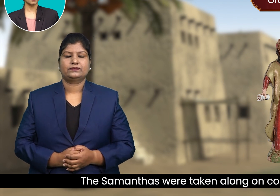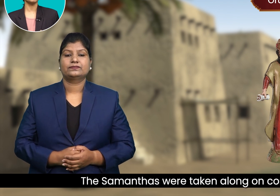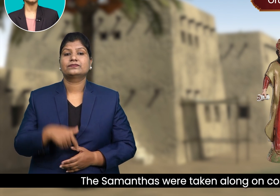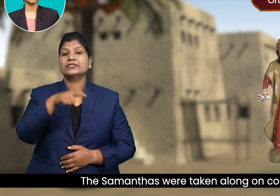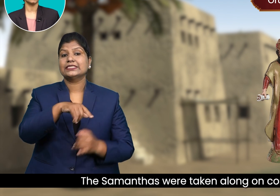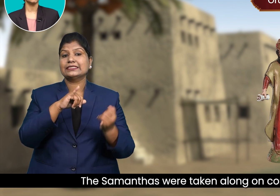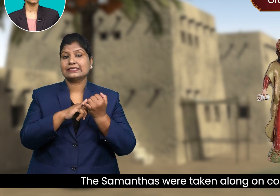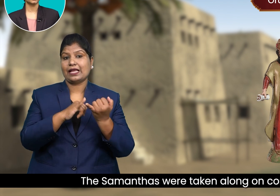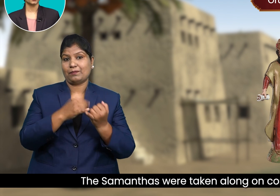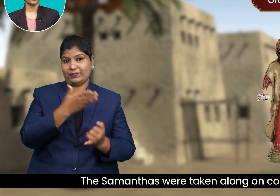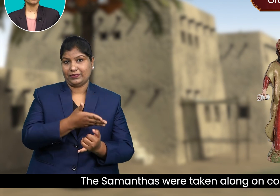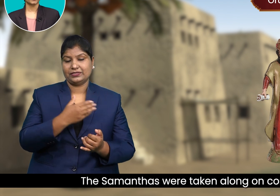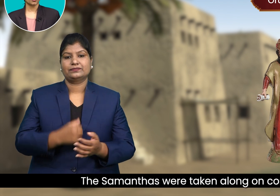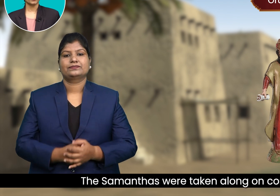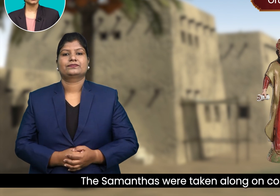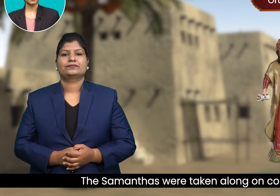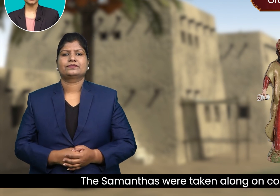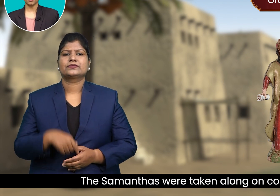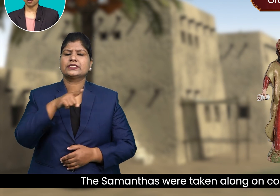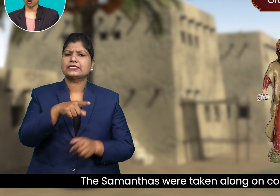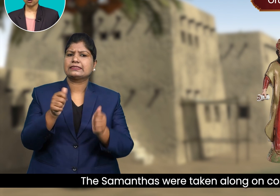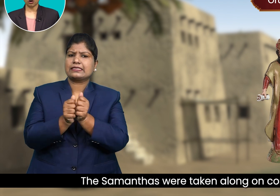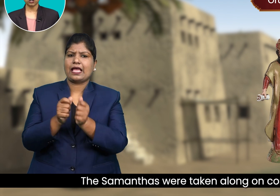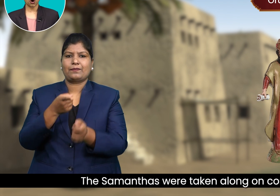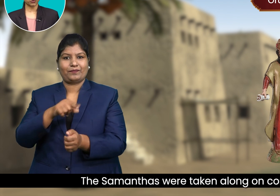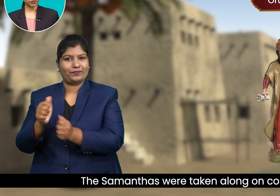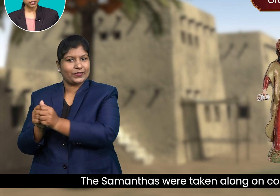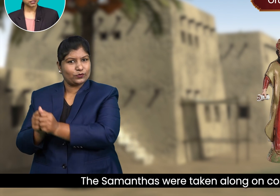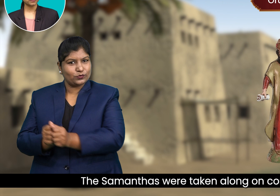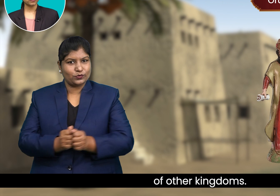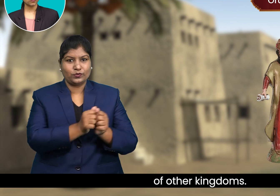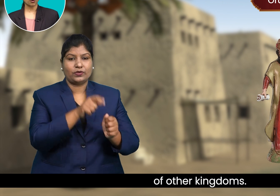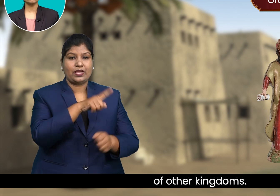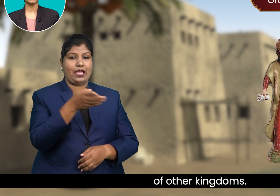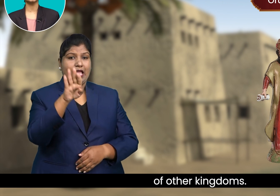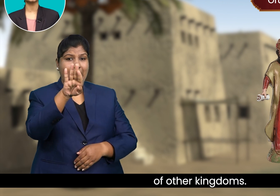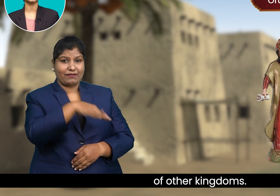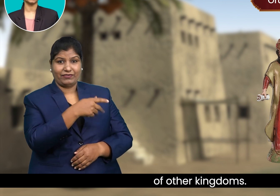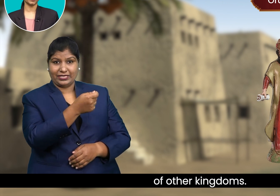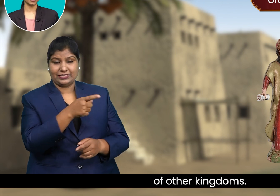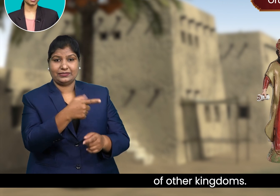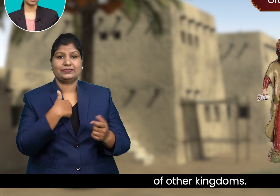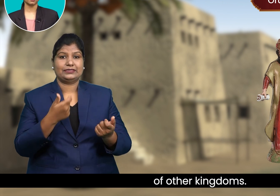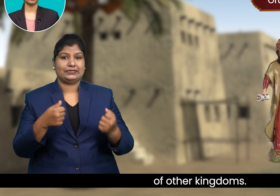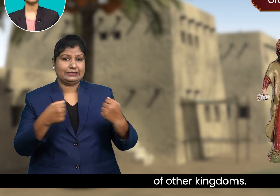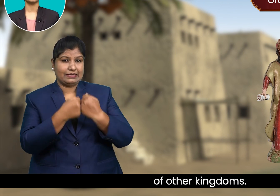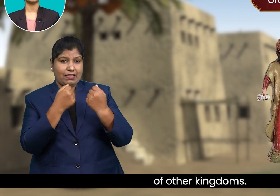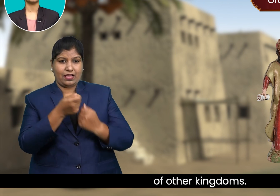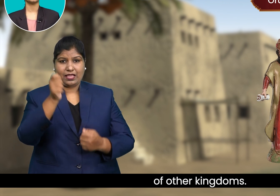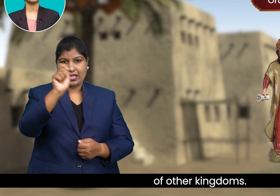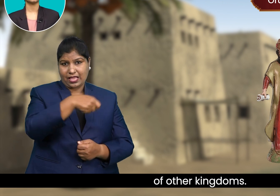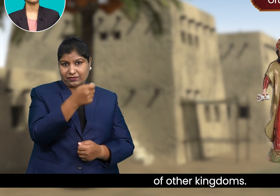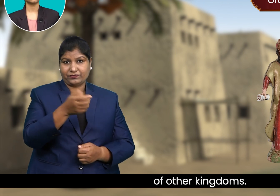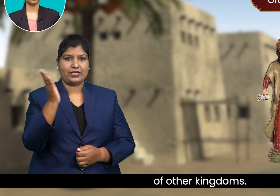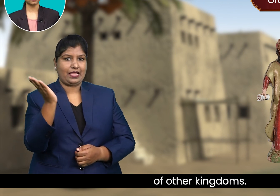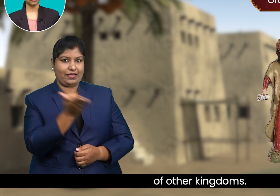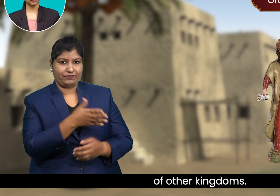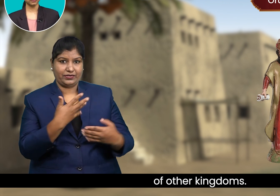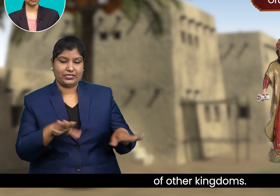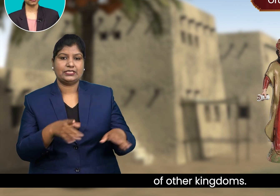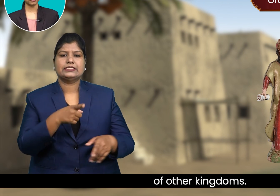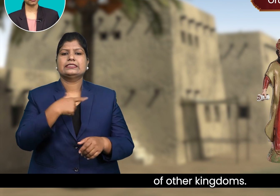The Samantas were taken along on conquests of other kingdoms.